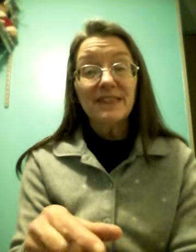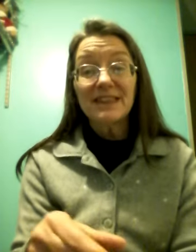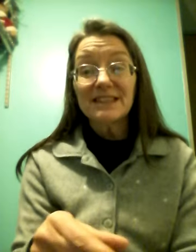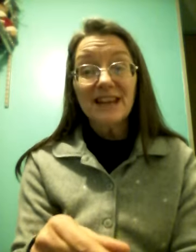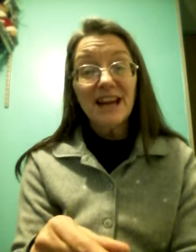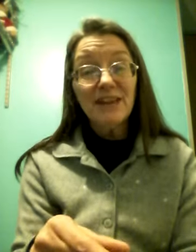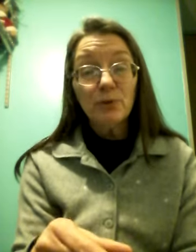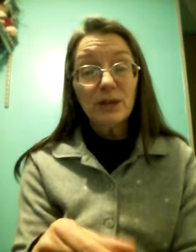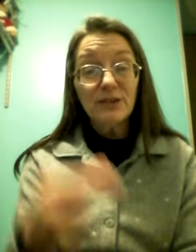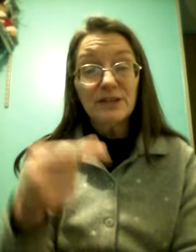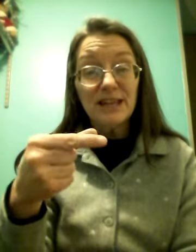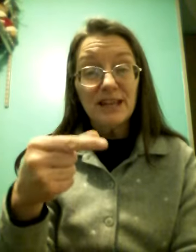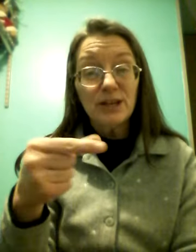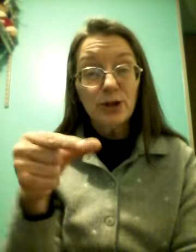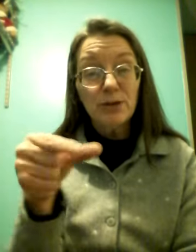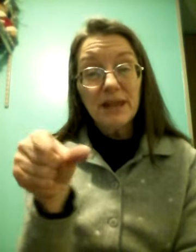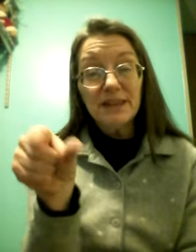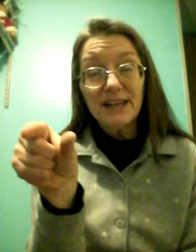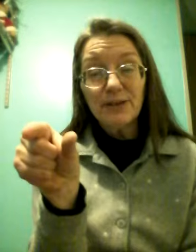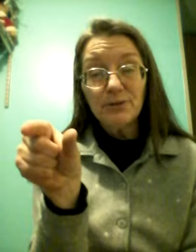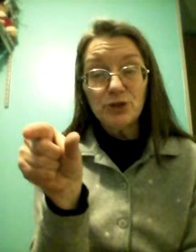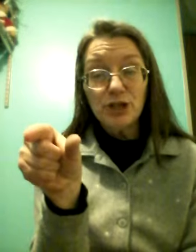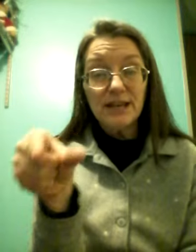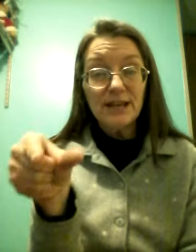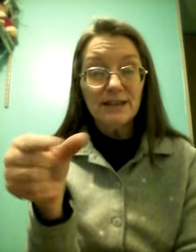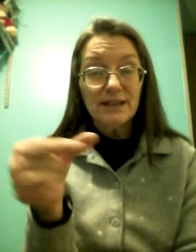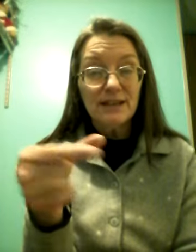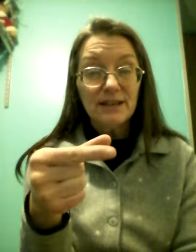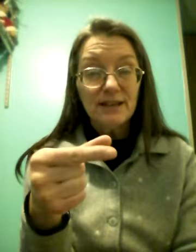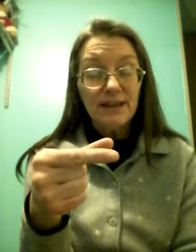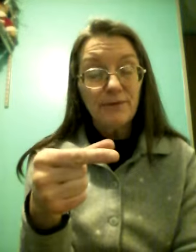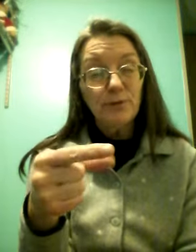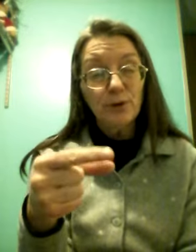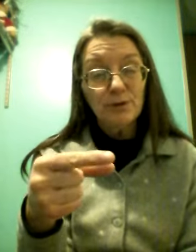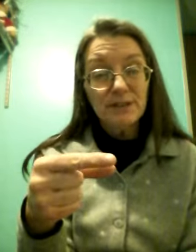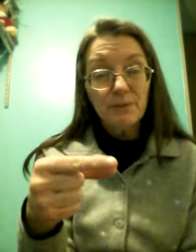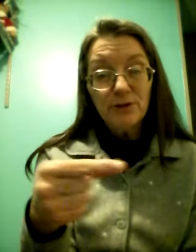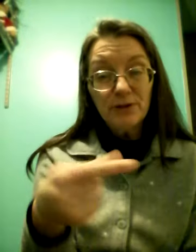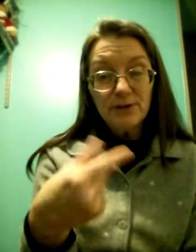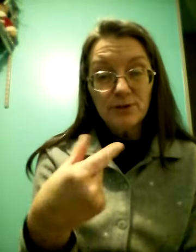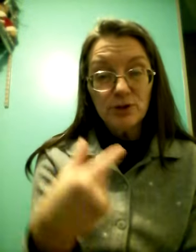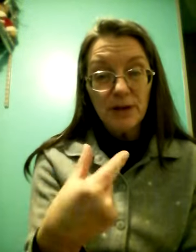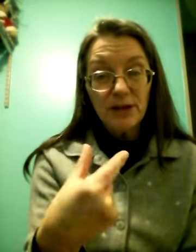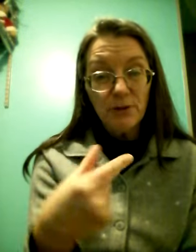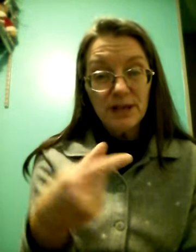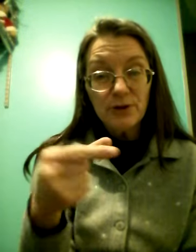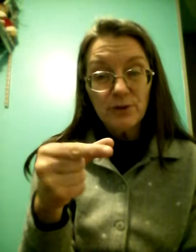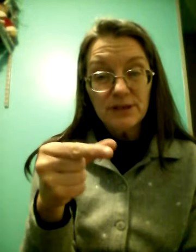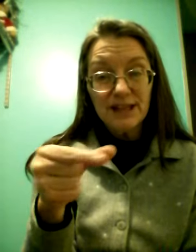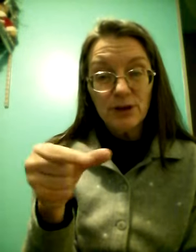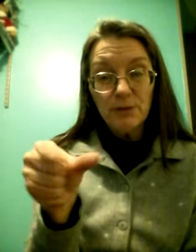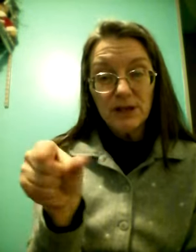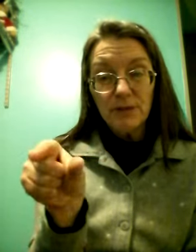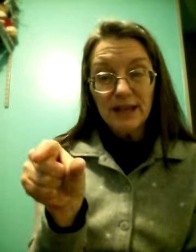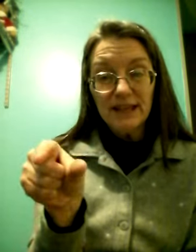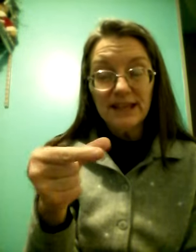the sign for guilty, you're going to make the letter G. If you've learned some of your letters, you might already know this letter, but you make it like